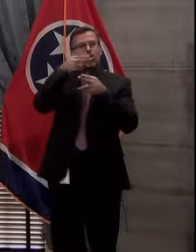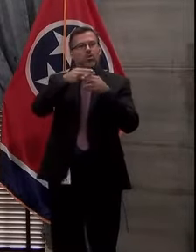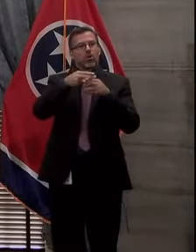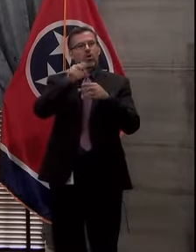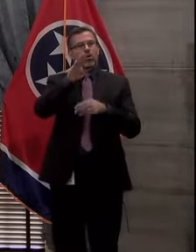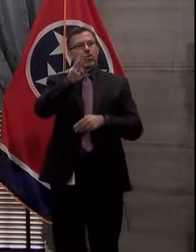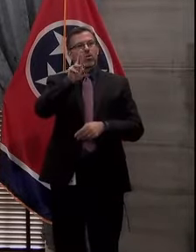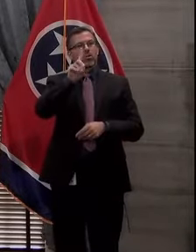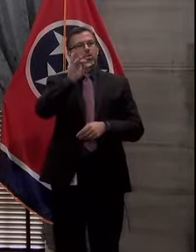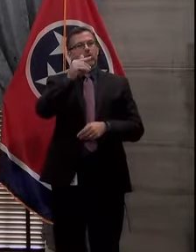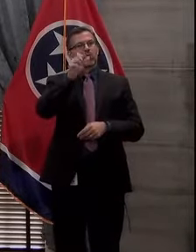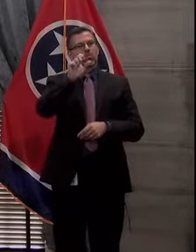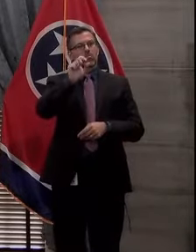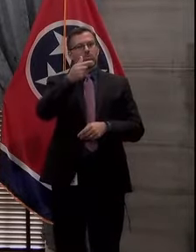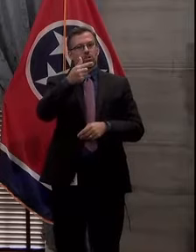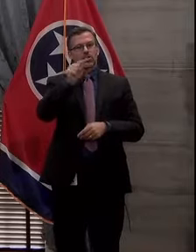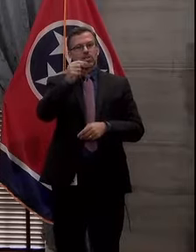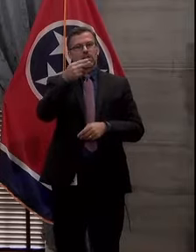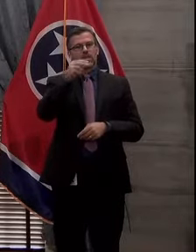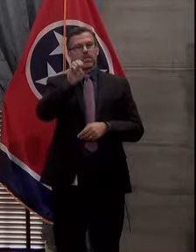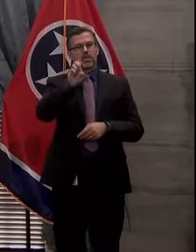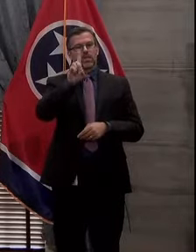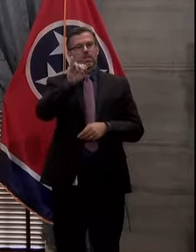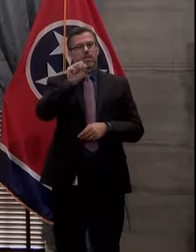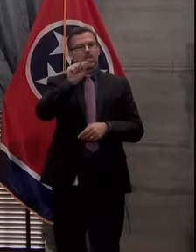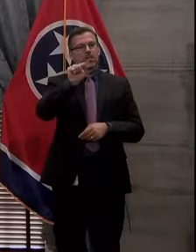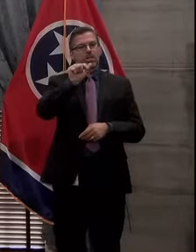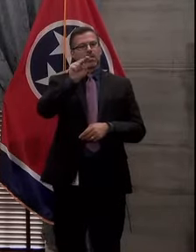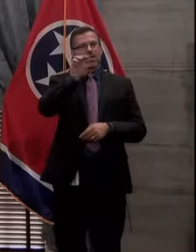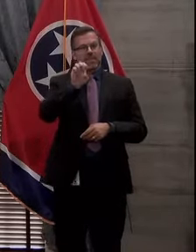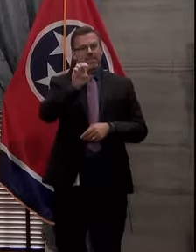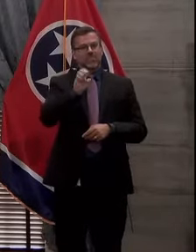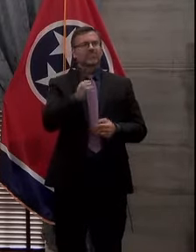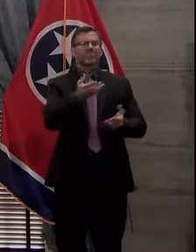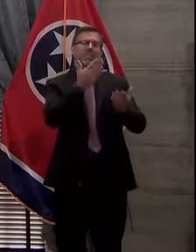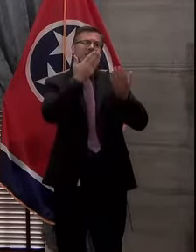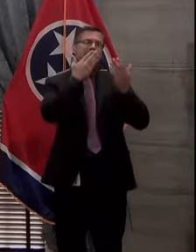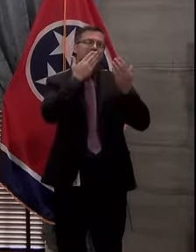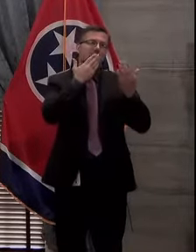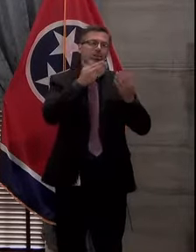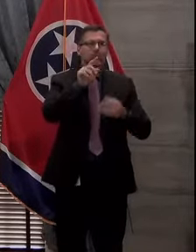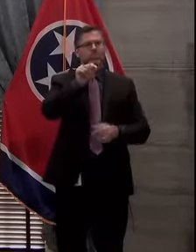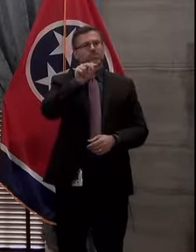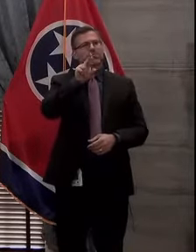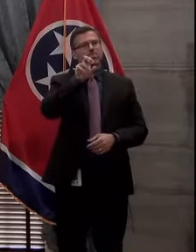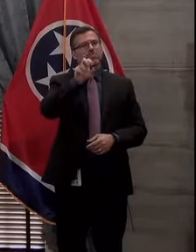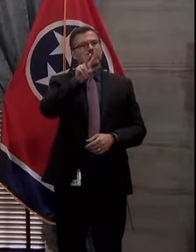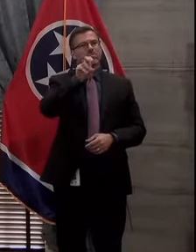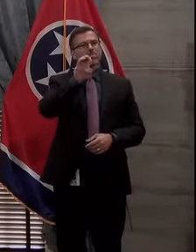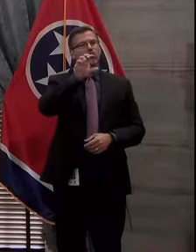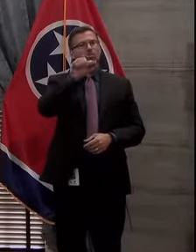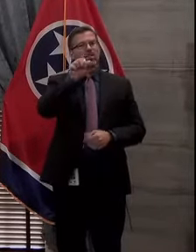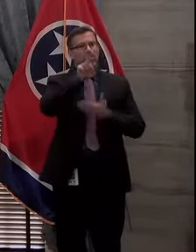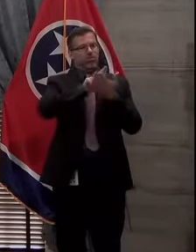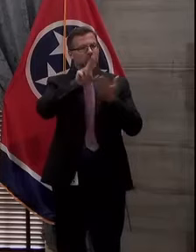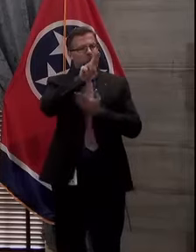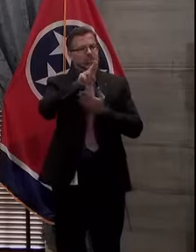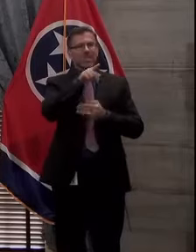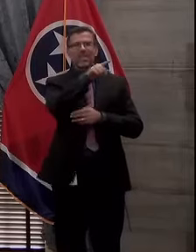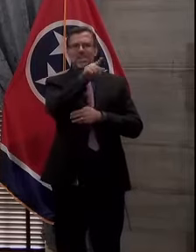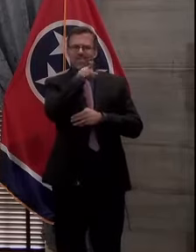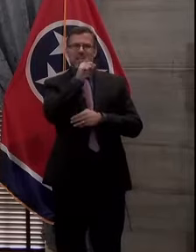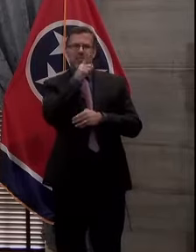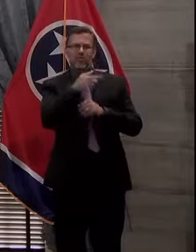the Distance, Family Remote Learning. I want to say a very special thank you to Trevecca University, who has led this work and provided a